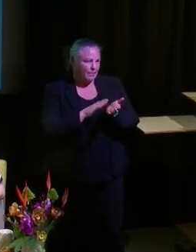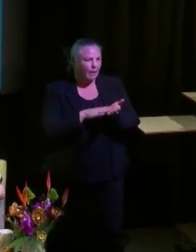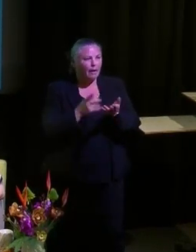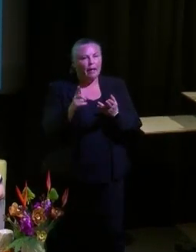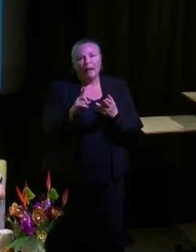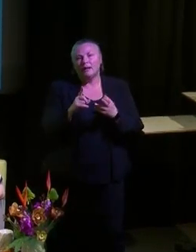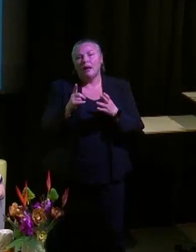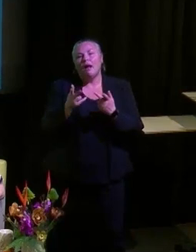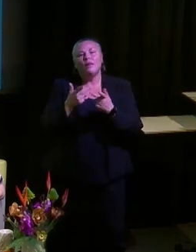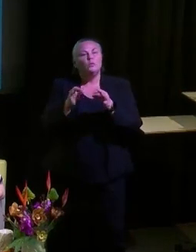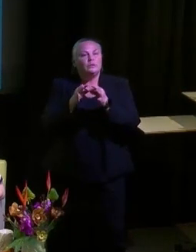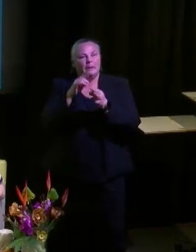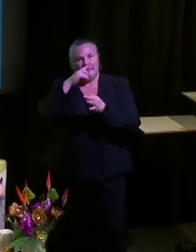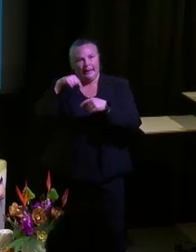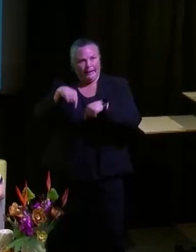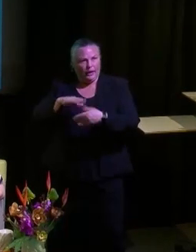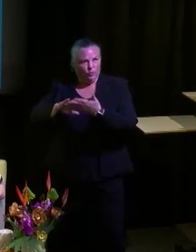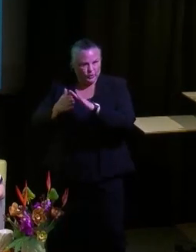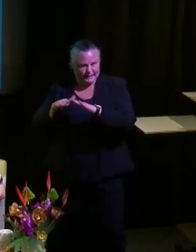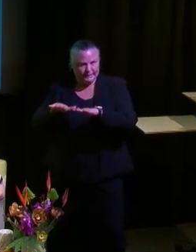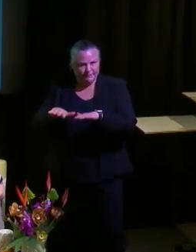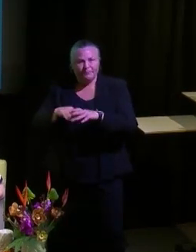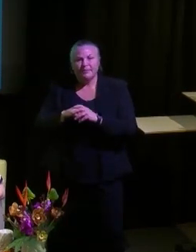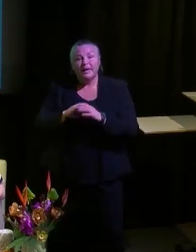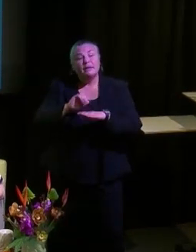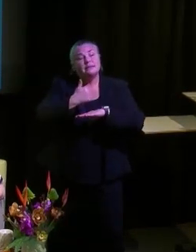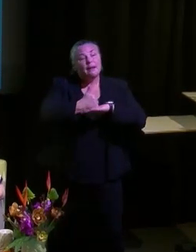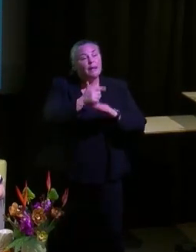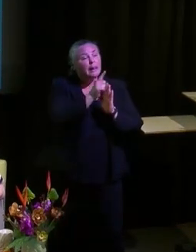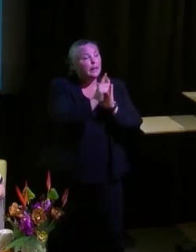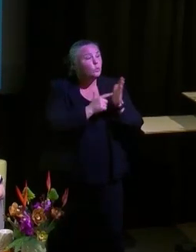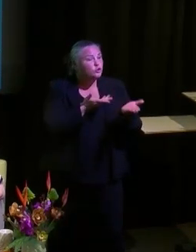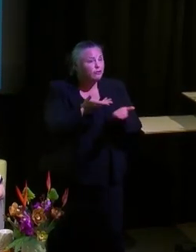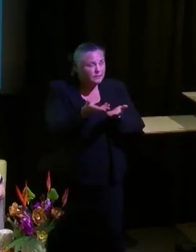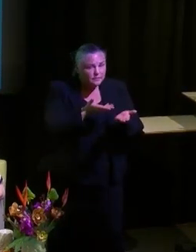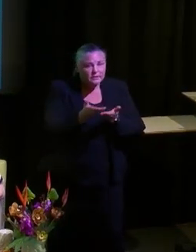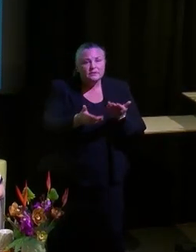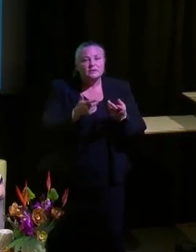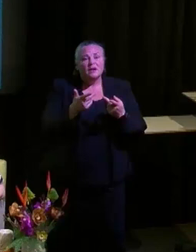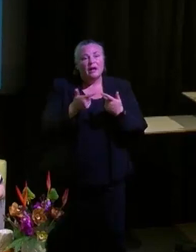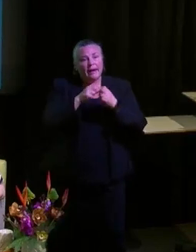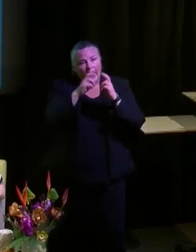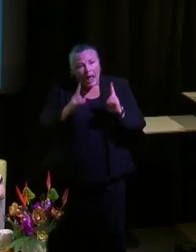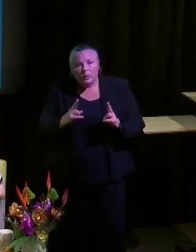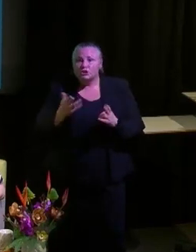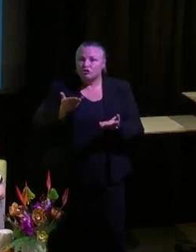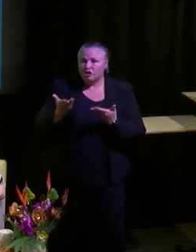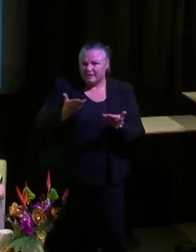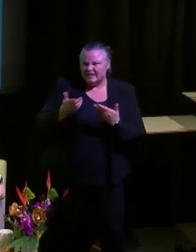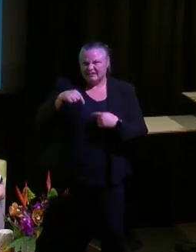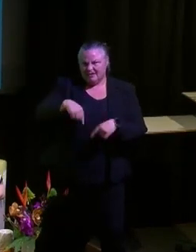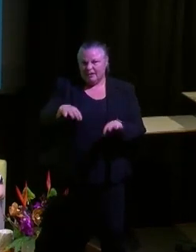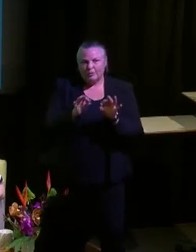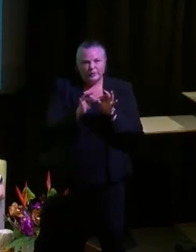community members were also part of the establishment of legal services and health services and housing services in Brisbane. And so it's